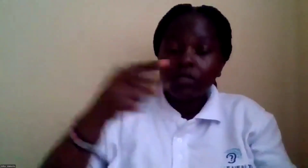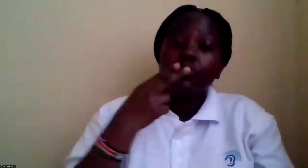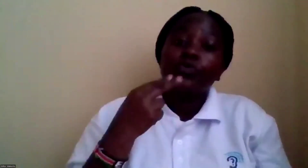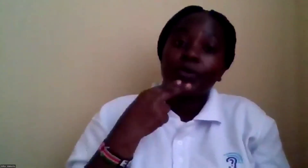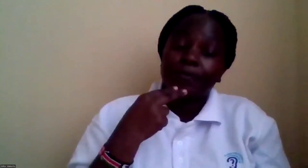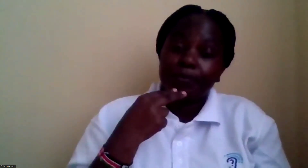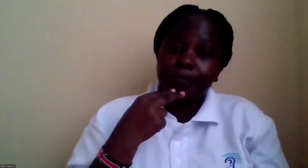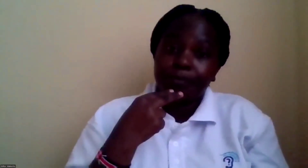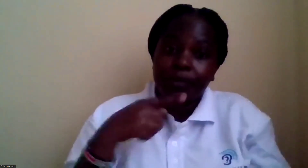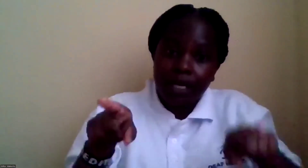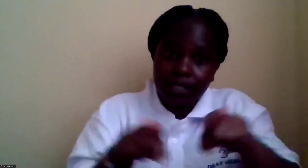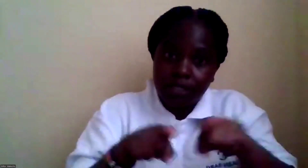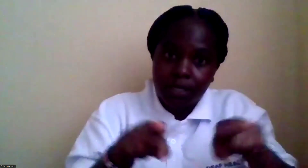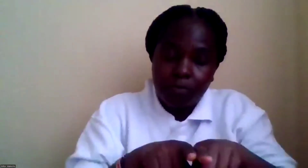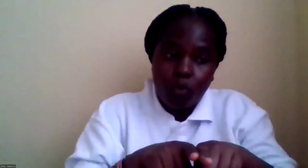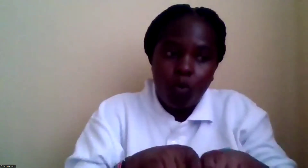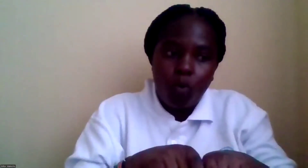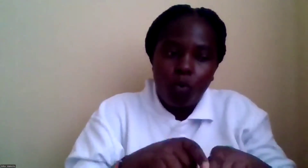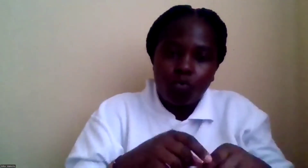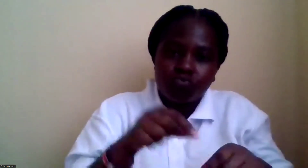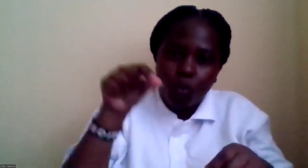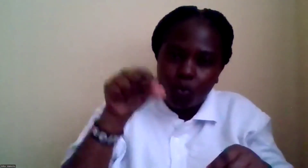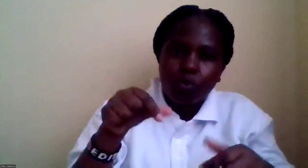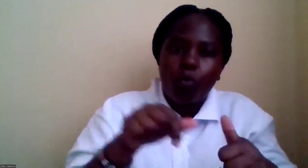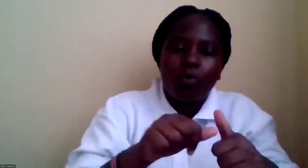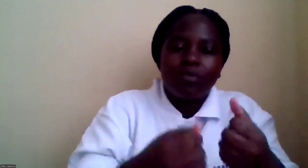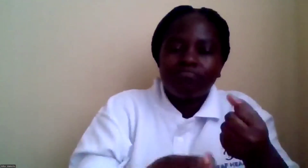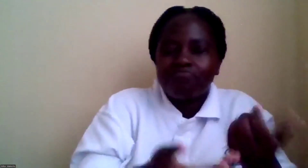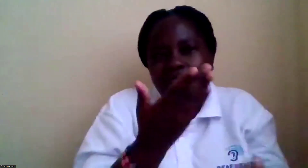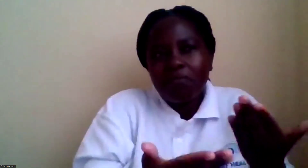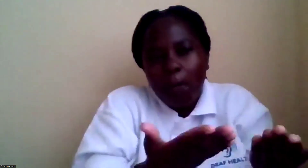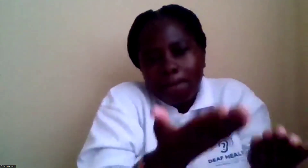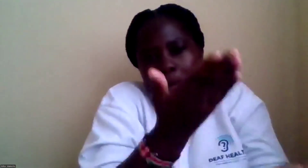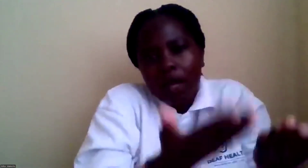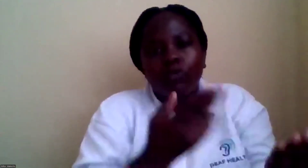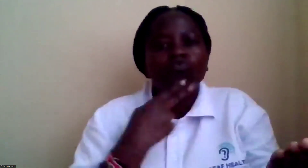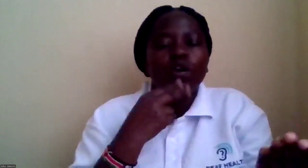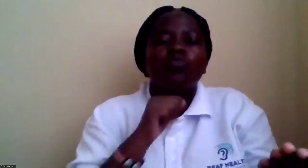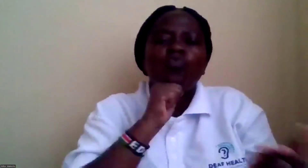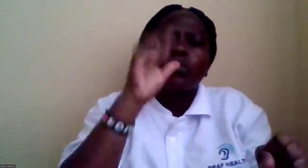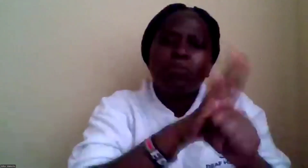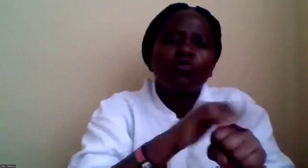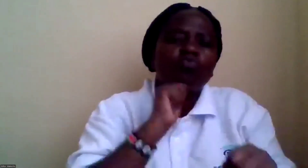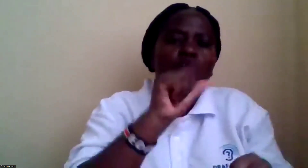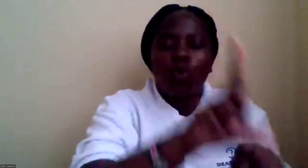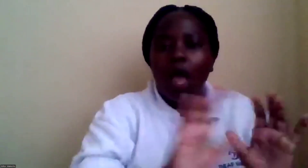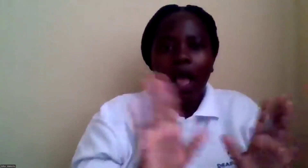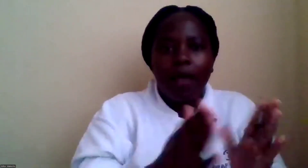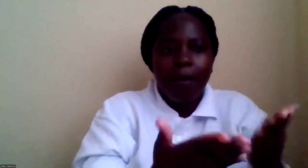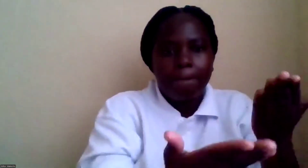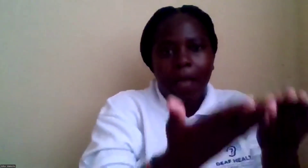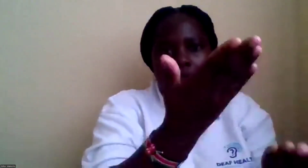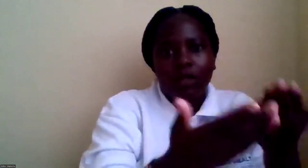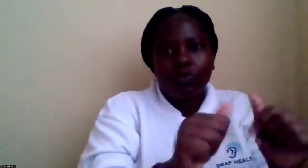in a decent quantity, right? And I'm also, adding other parts of my